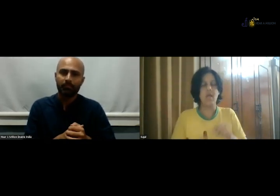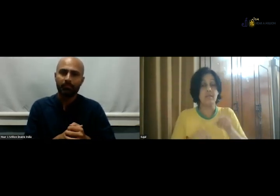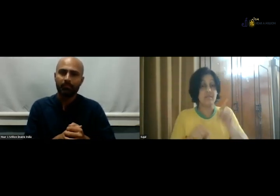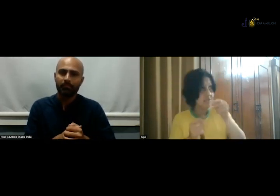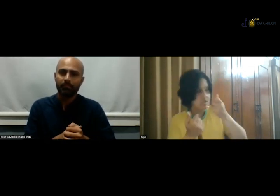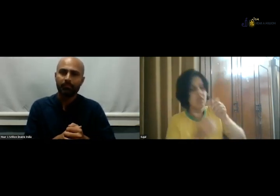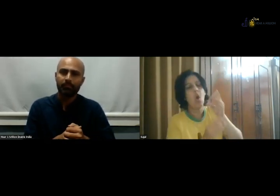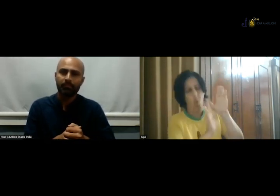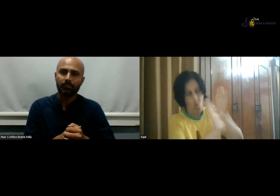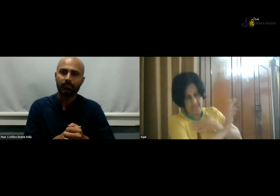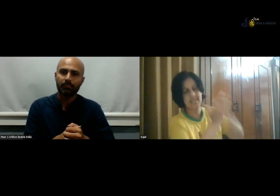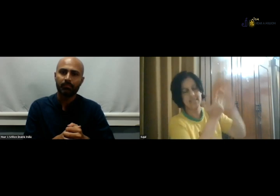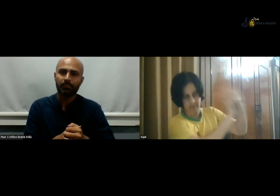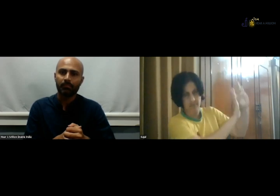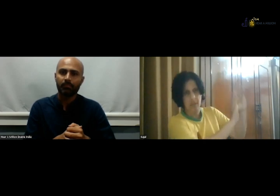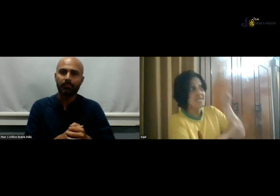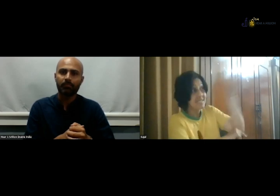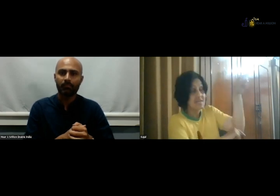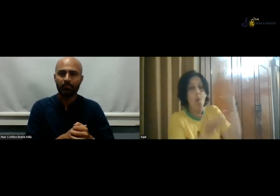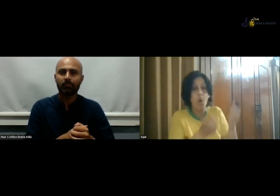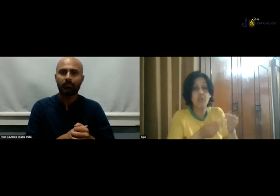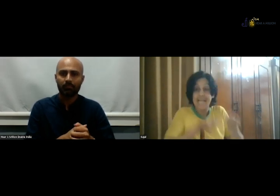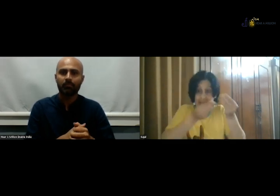with Dhruva. I just want Dhruva.